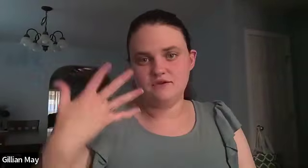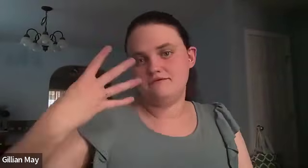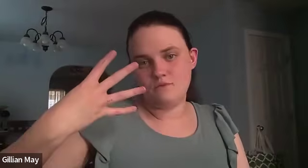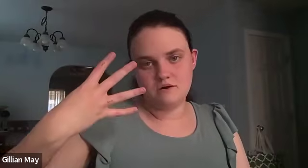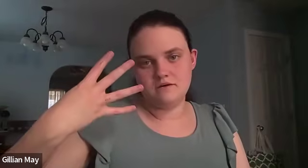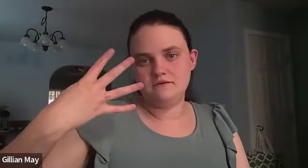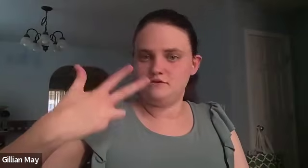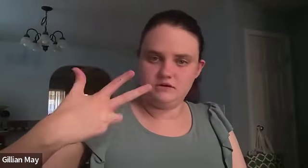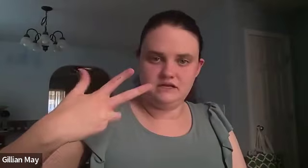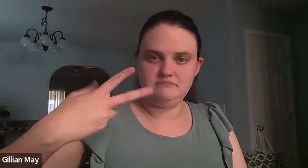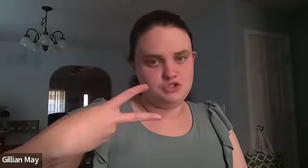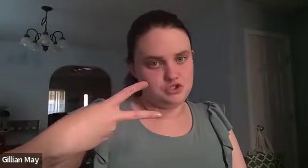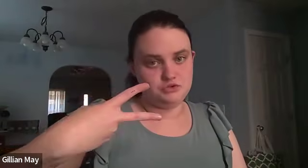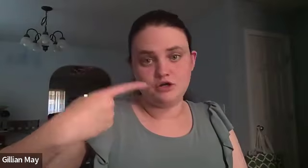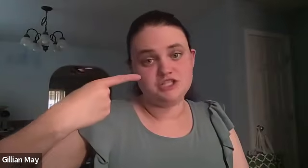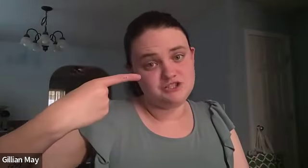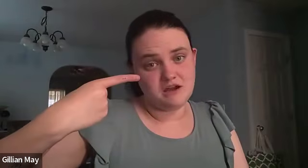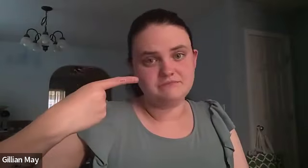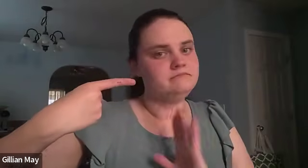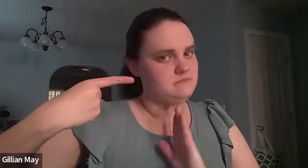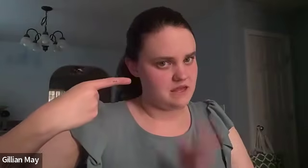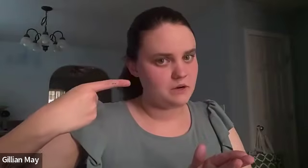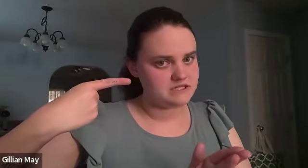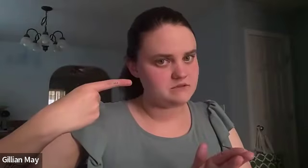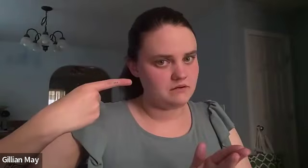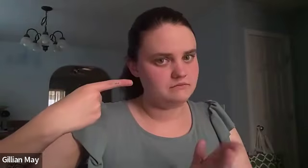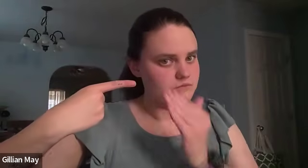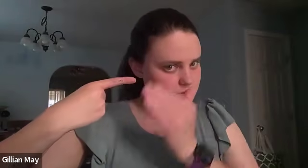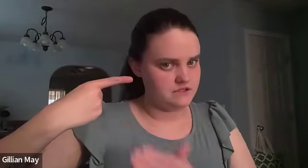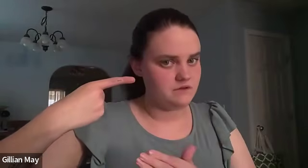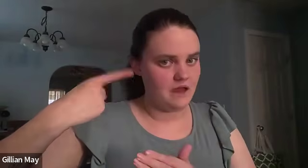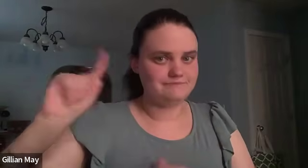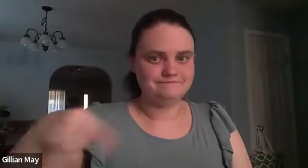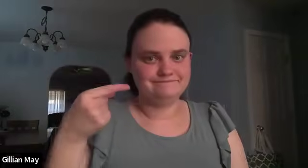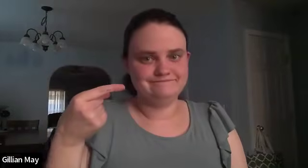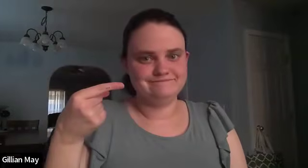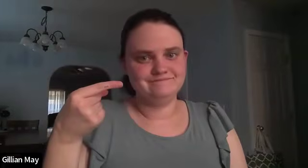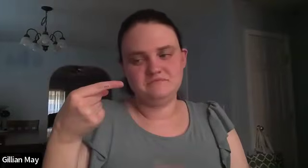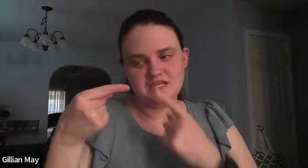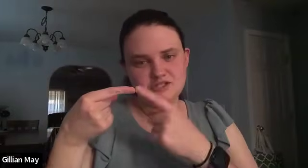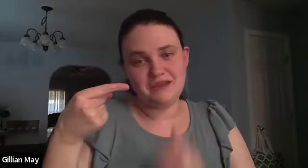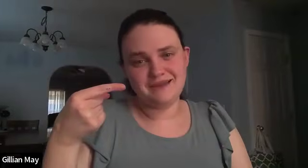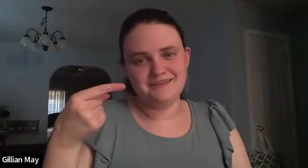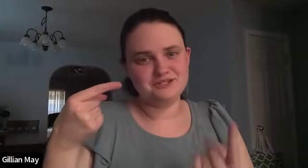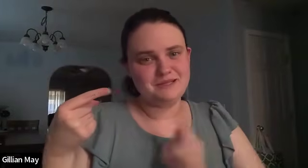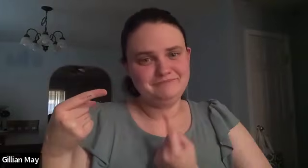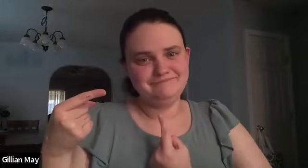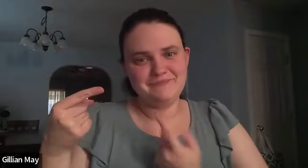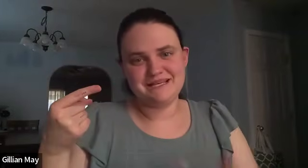you have four, three, two, or just yourself, that works as well. You can do that. This you can, and then just be like,